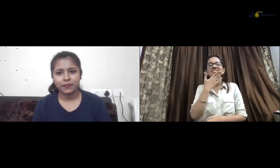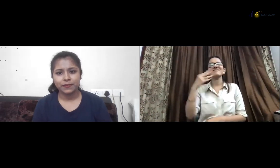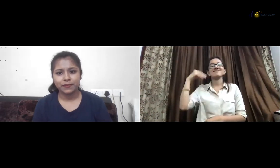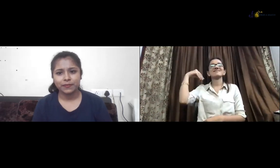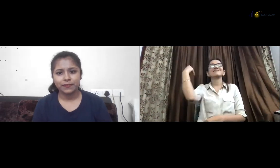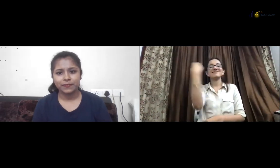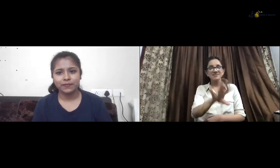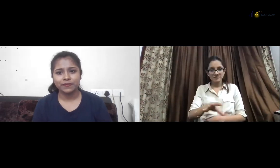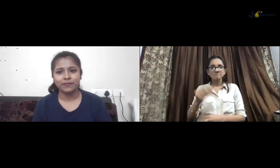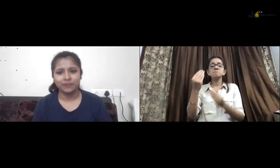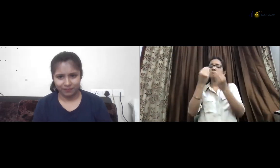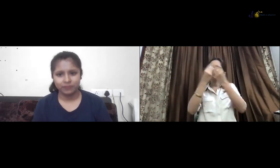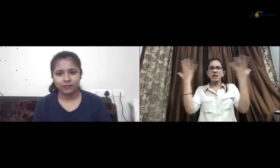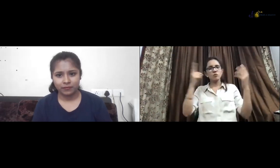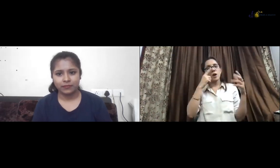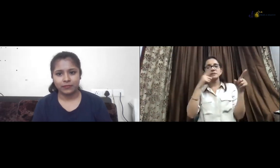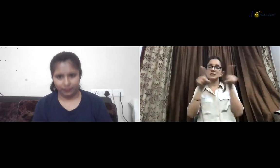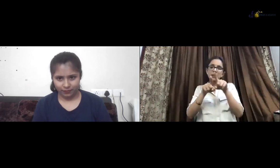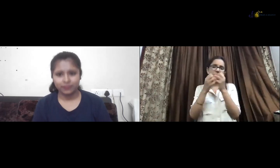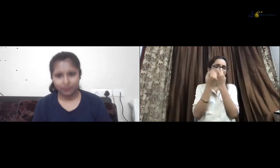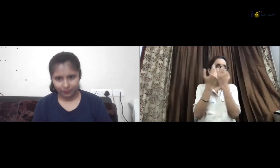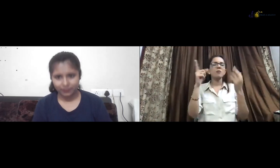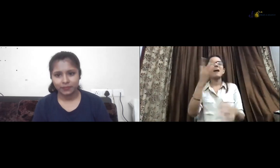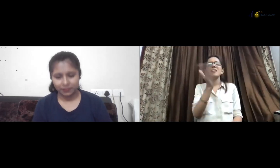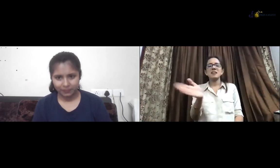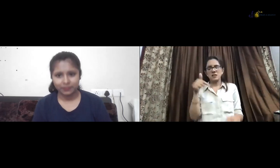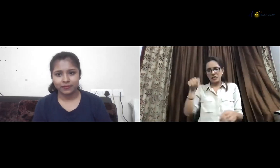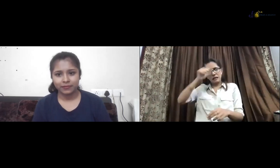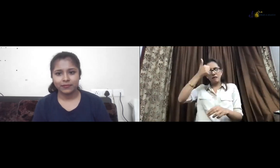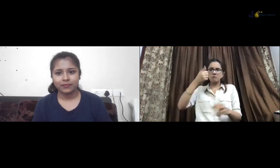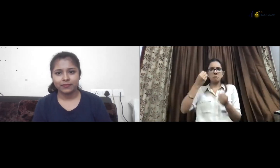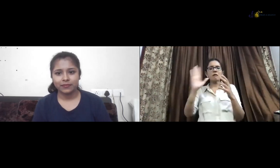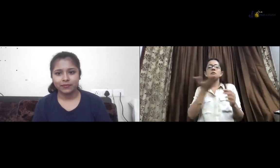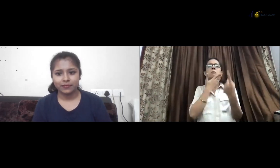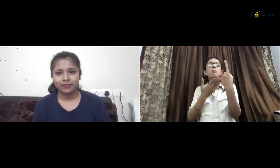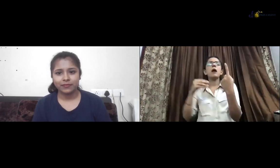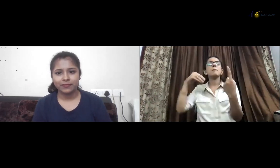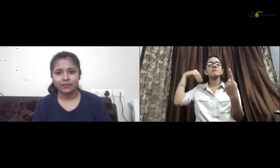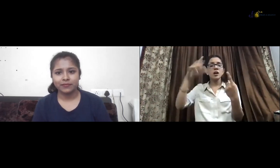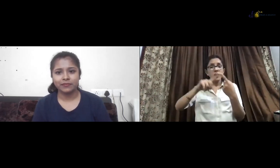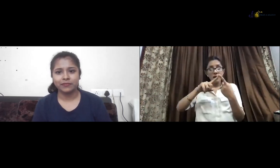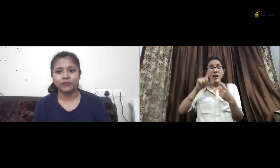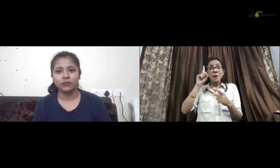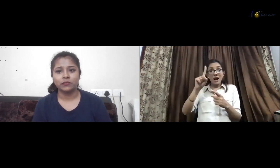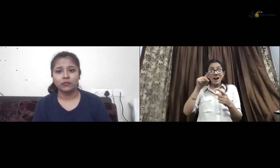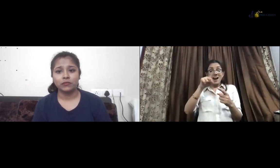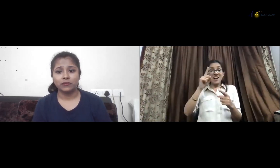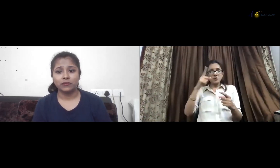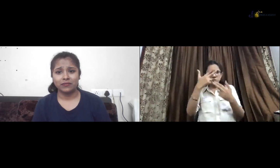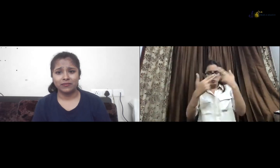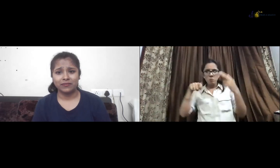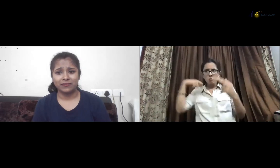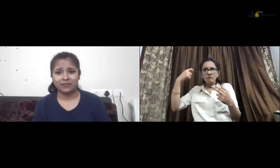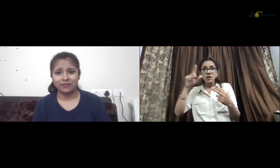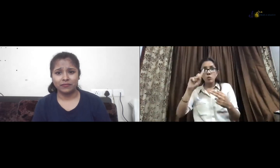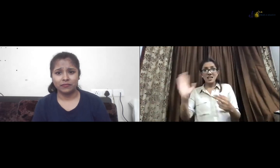that's a mamuli thappad, that's to one slap. So it wouldn't make much difference. You